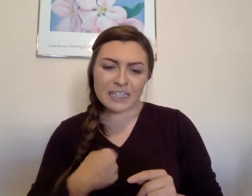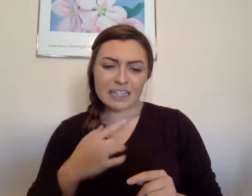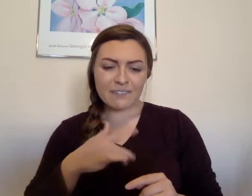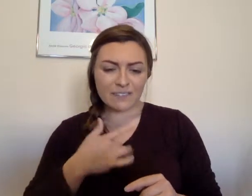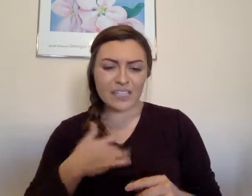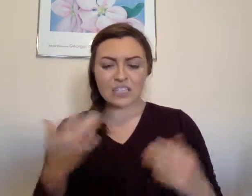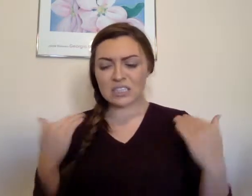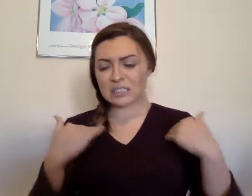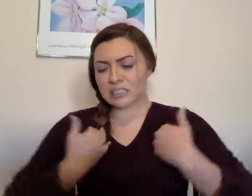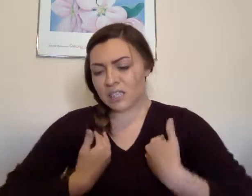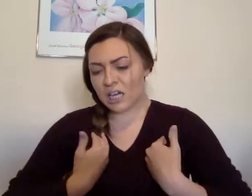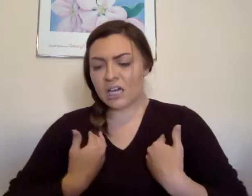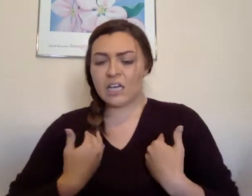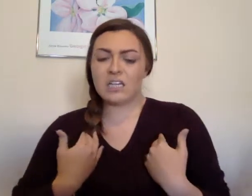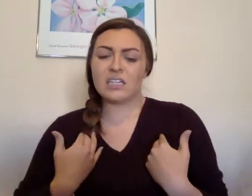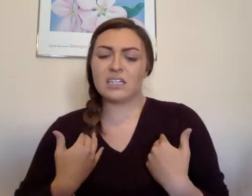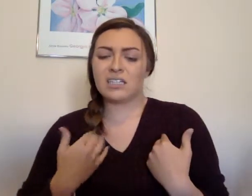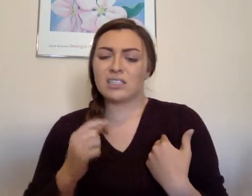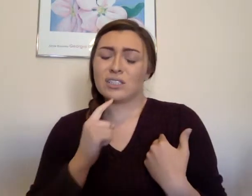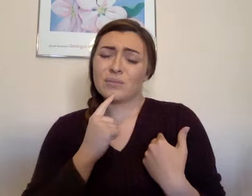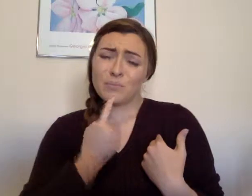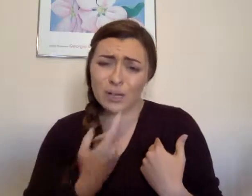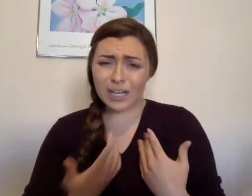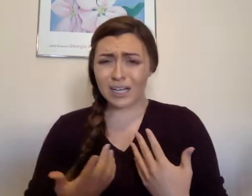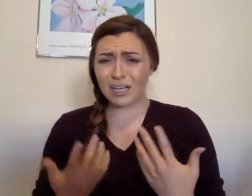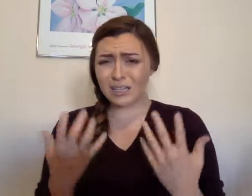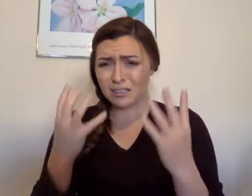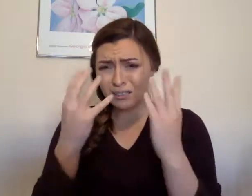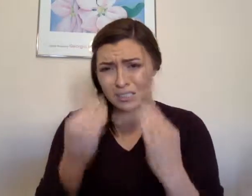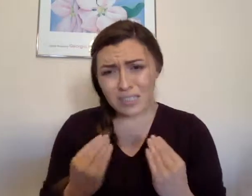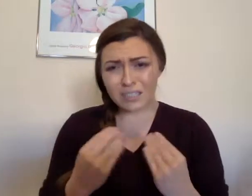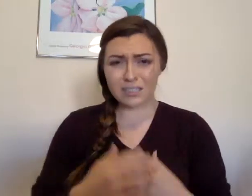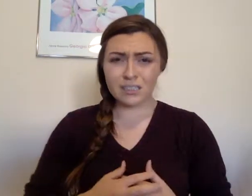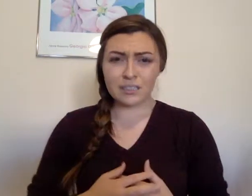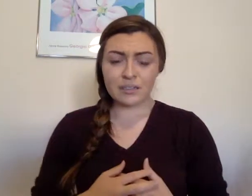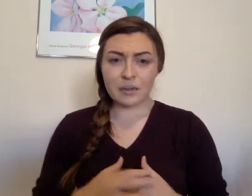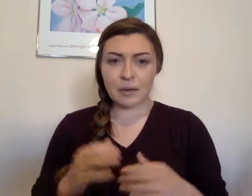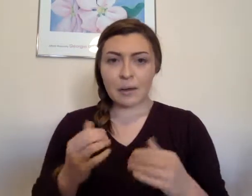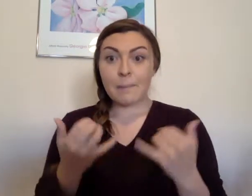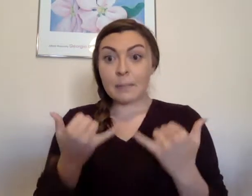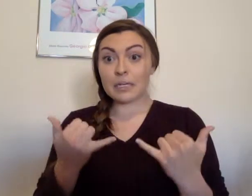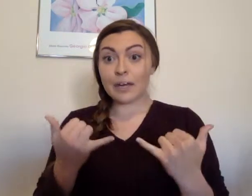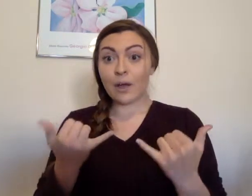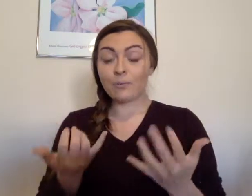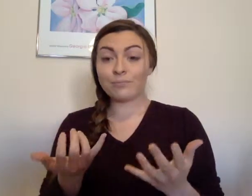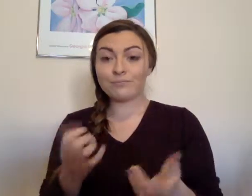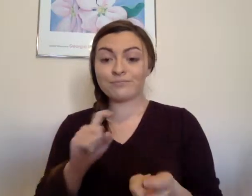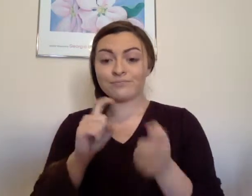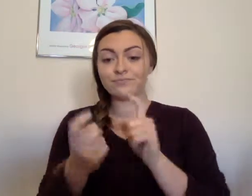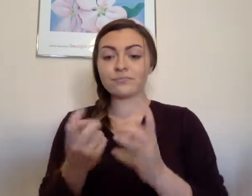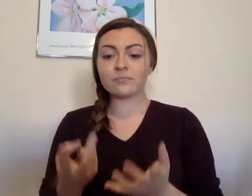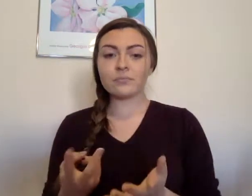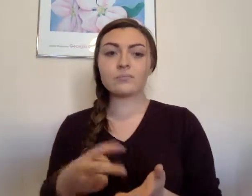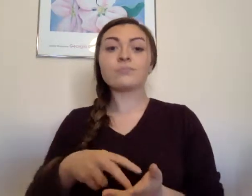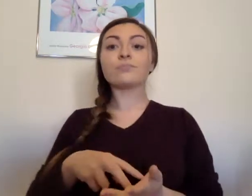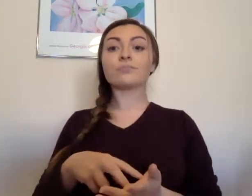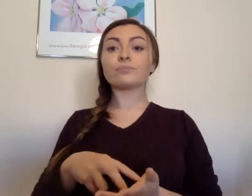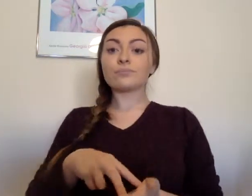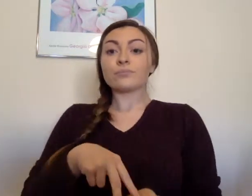burdened, it feels depressed. But now, instead, pull your shoulders back up and pull your chin just above